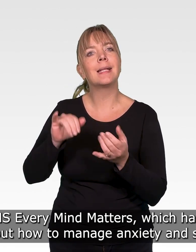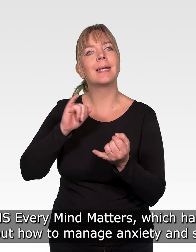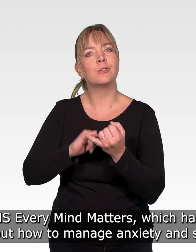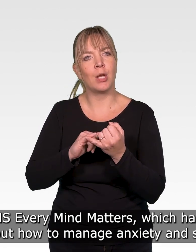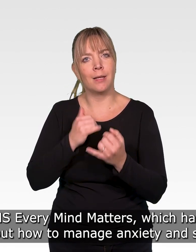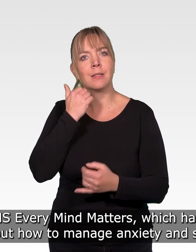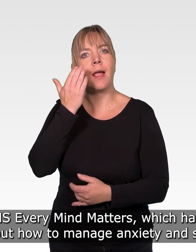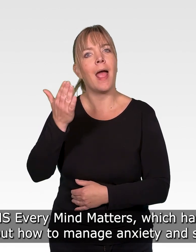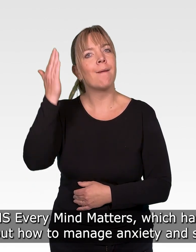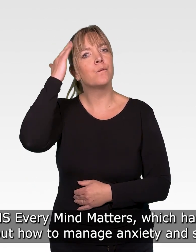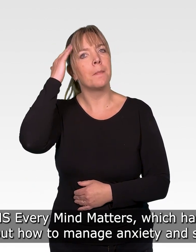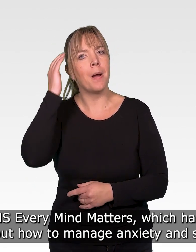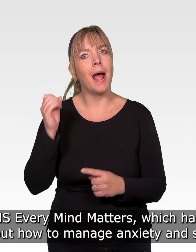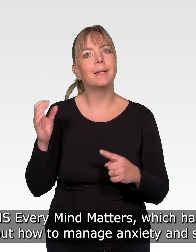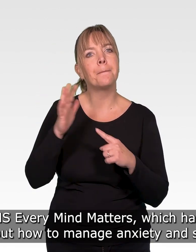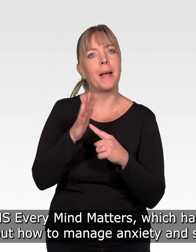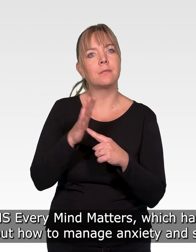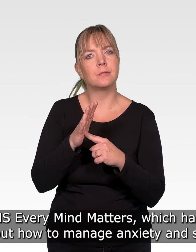to manage anxiety and stress.